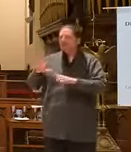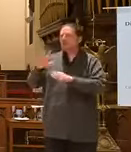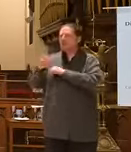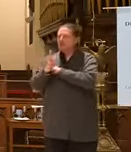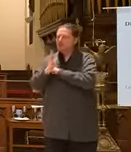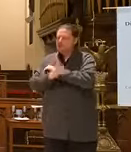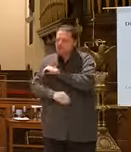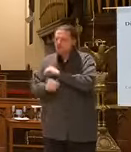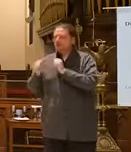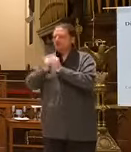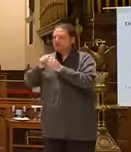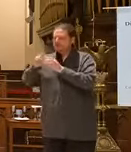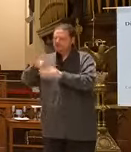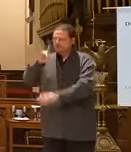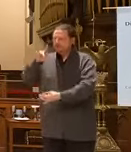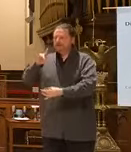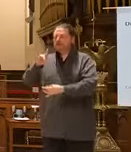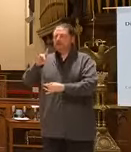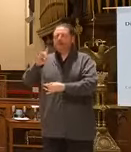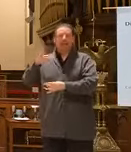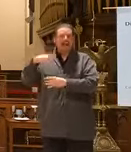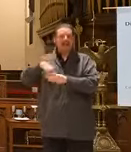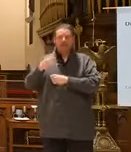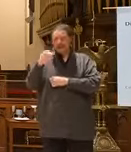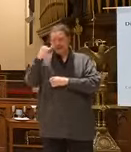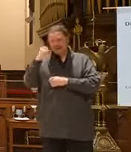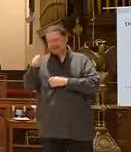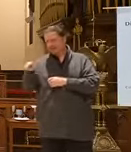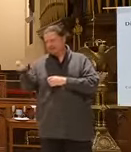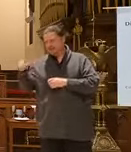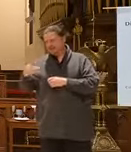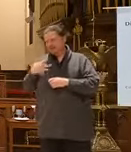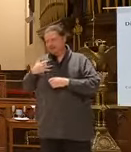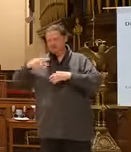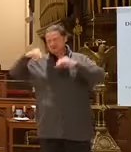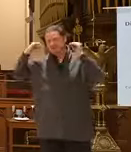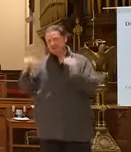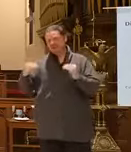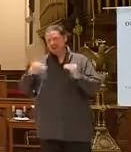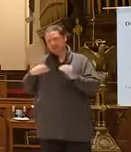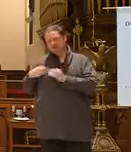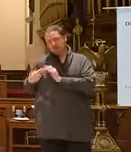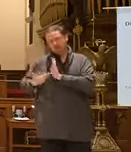spirit, including those who may feel they have absolutely nothing to offer.